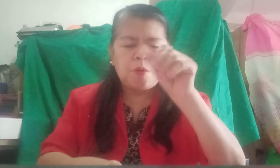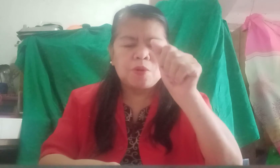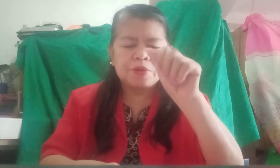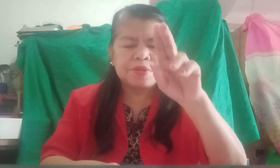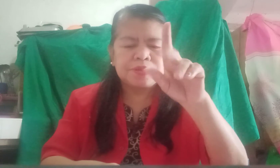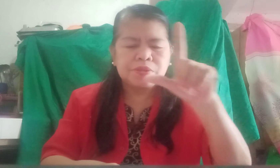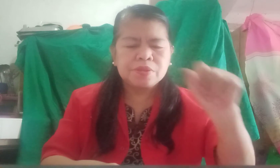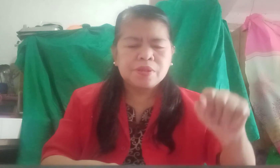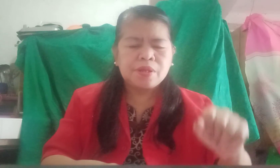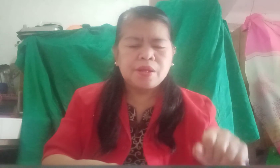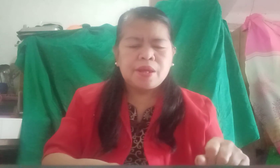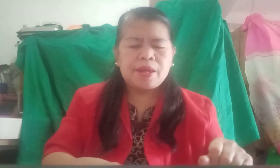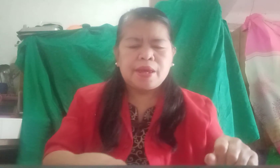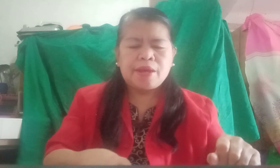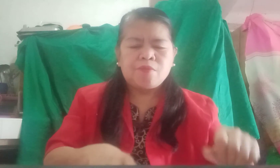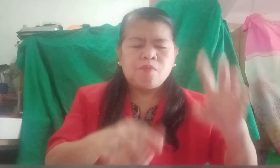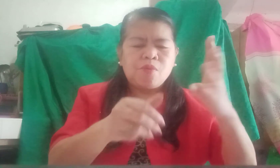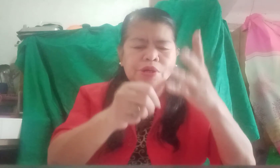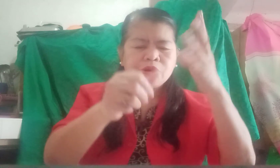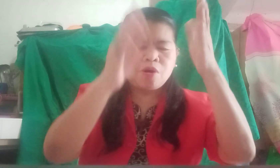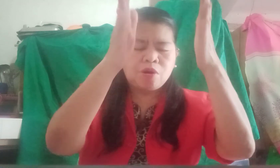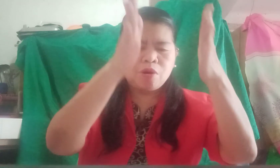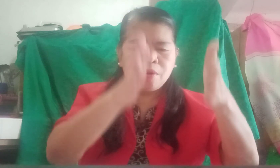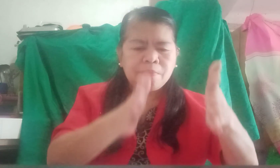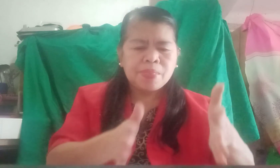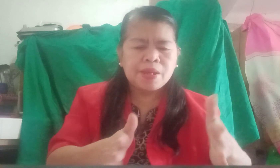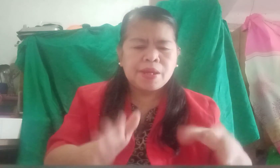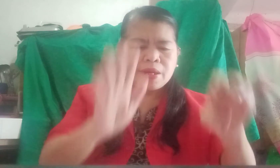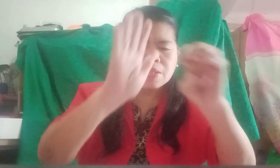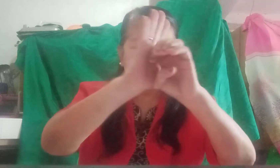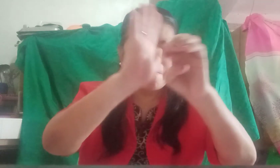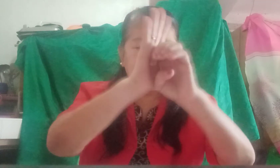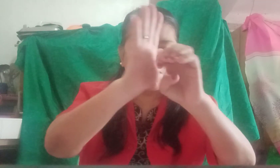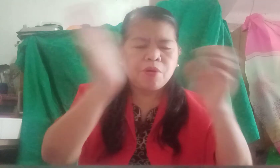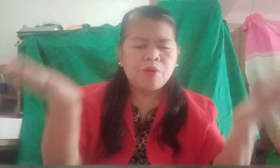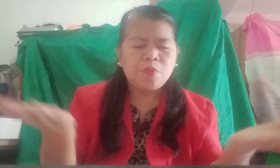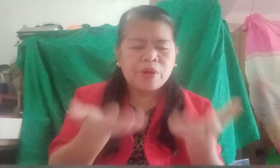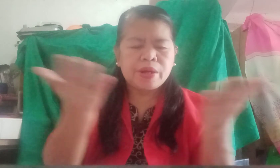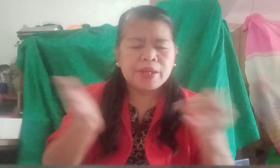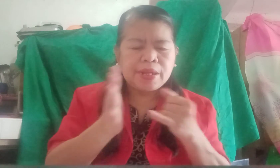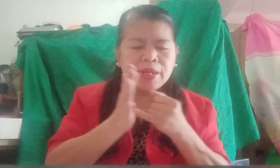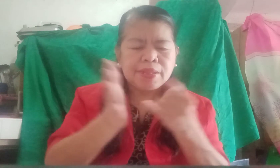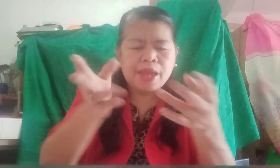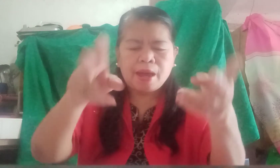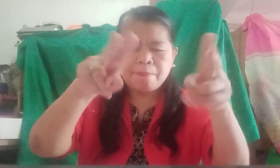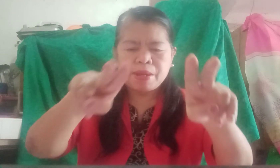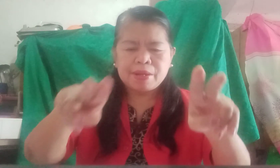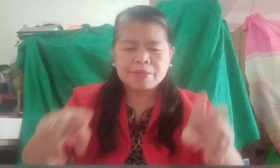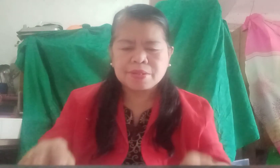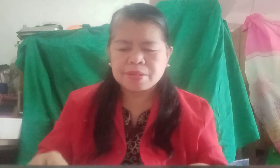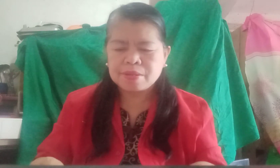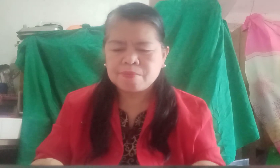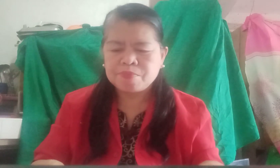fault. And fourth column, example where it happens.